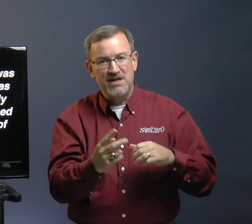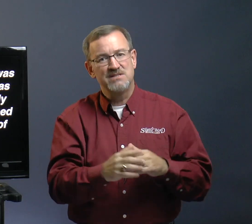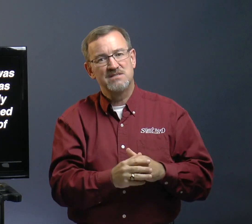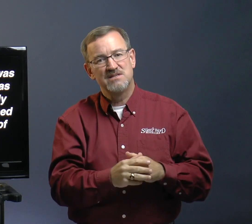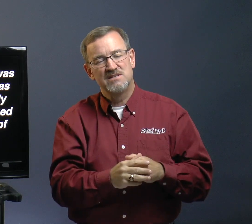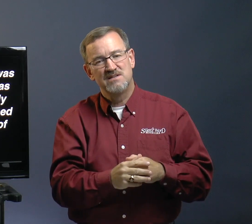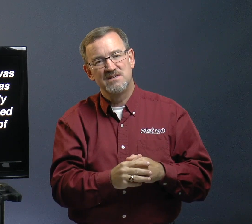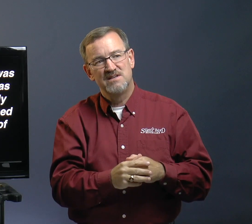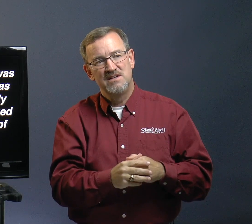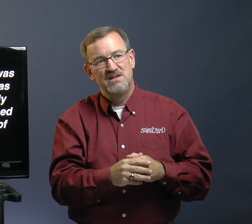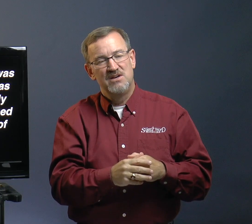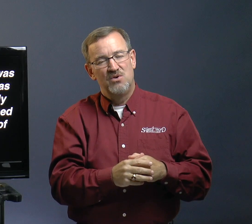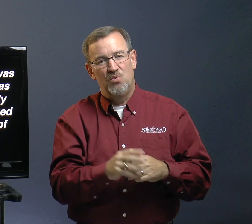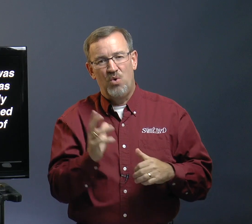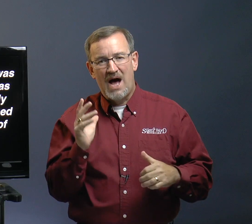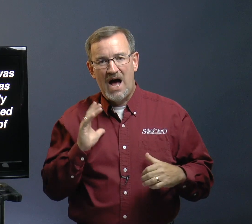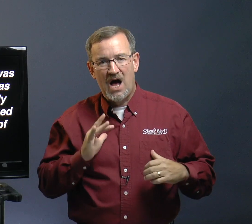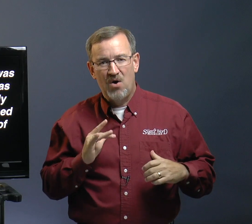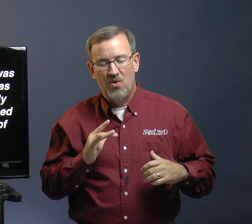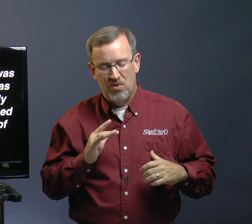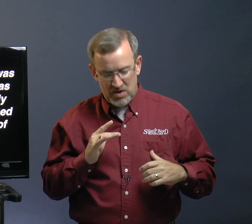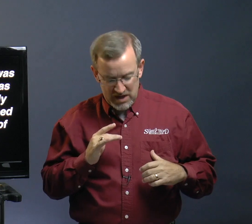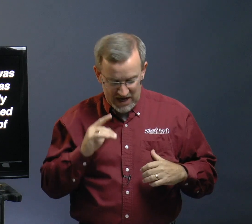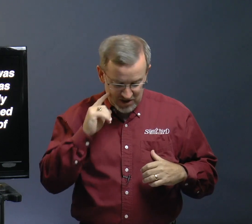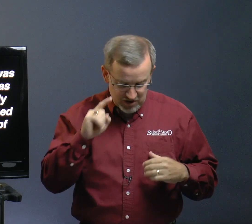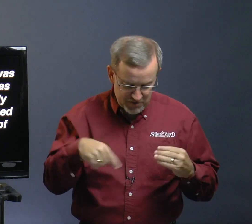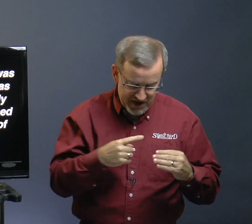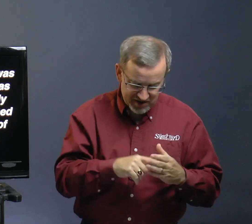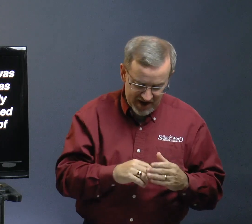3 years and 6 months. Wow. I thought about that.